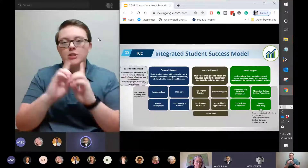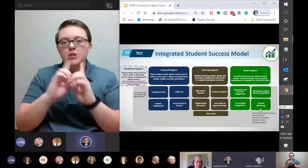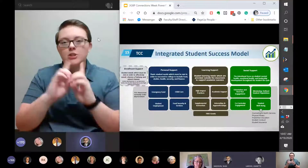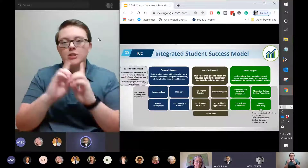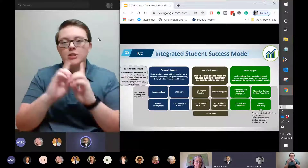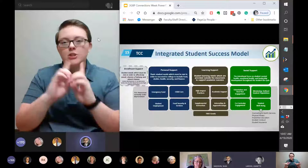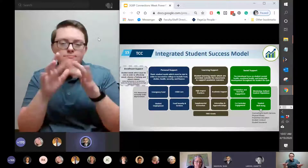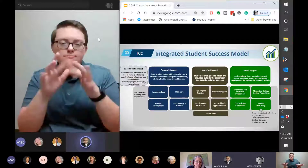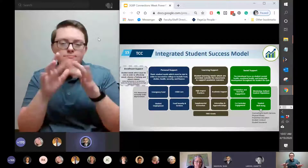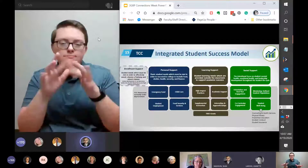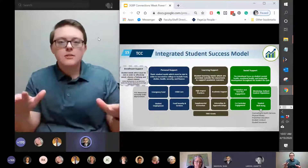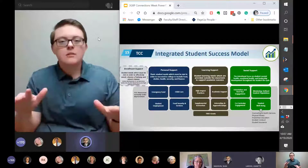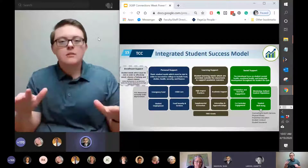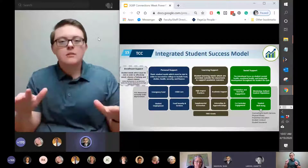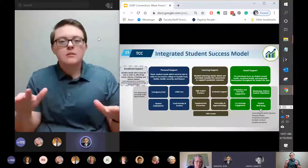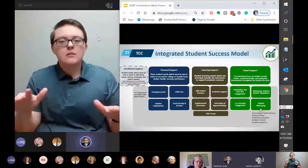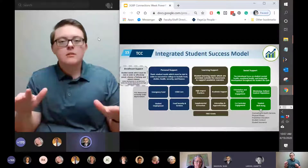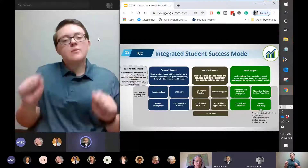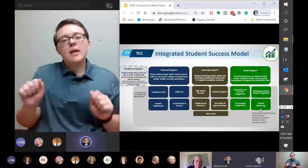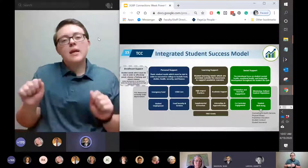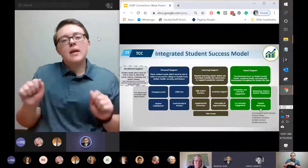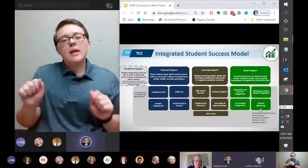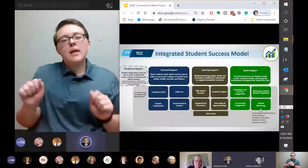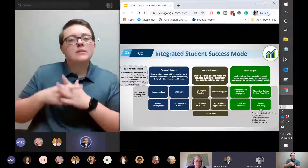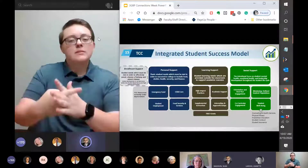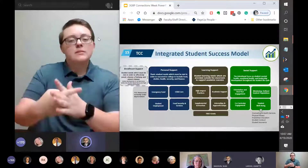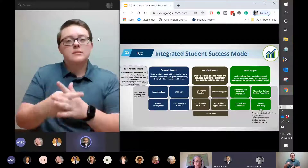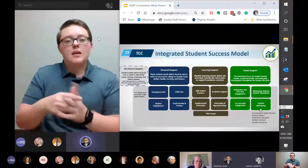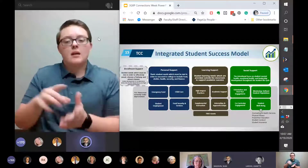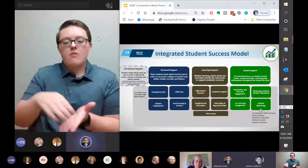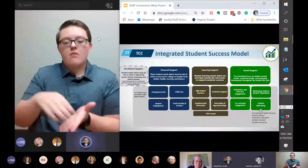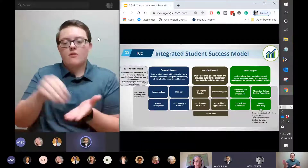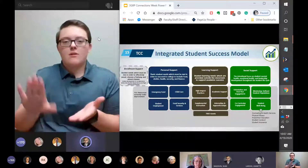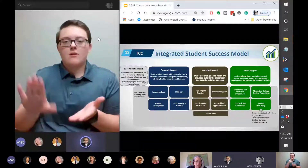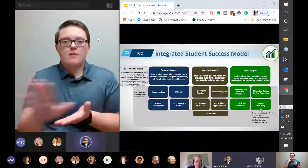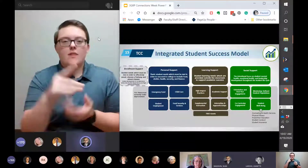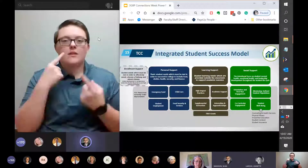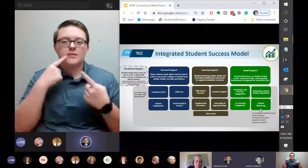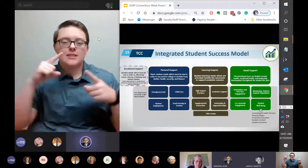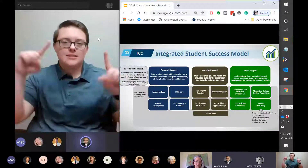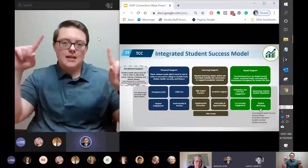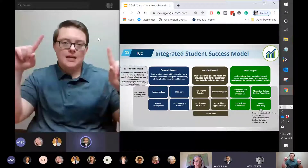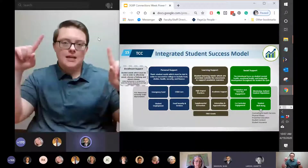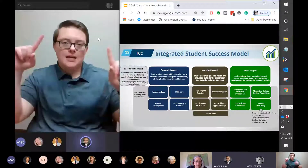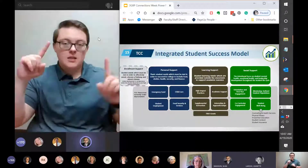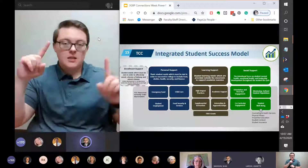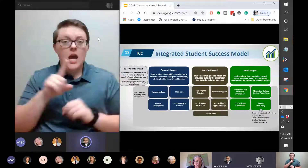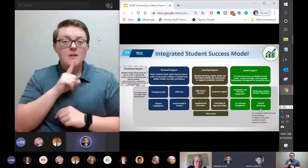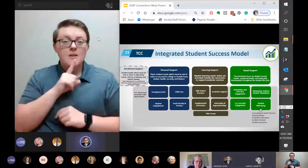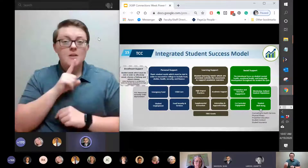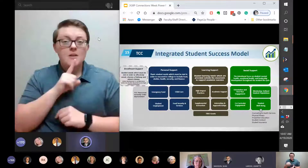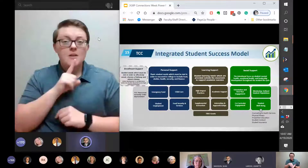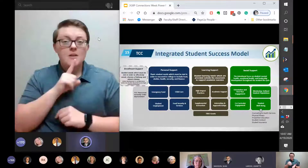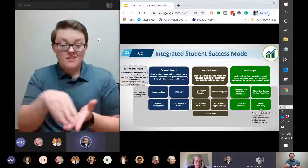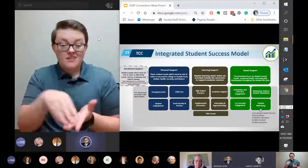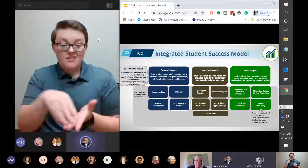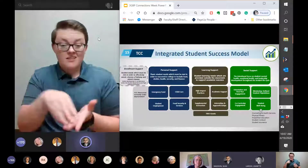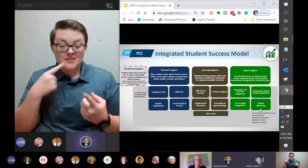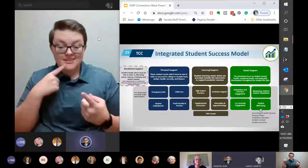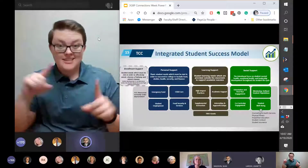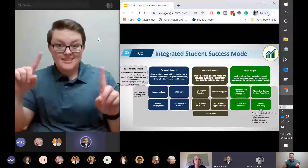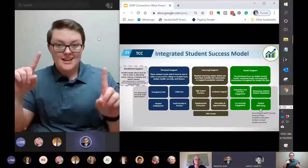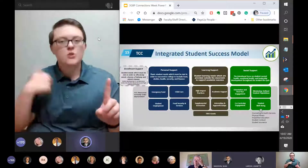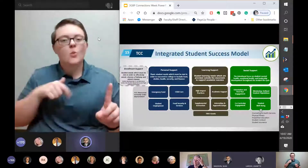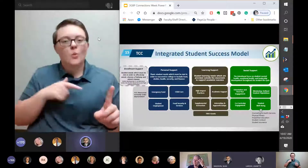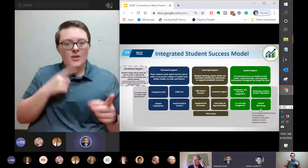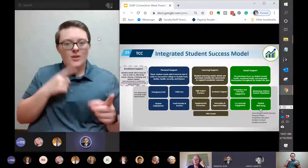to facilitate the success of our students. And really the success of our students is the success of our organization, is the